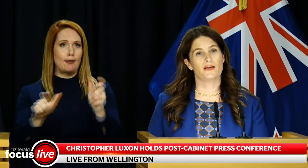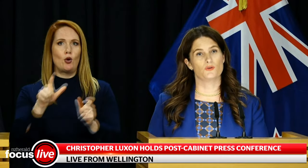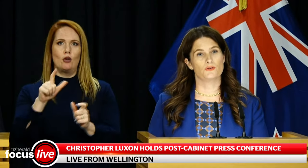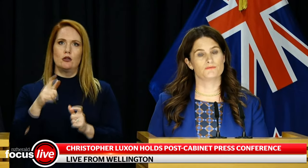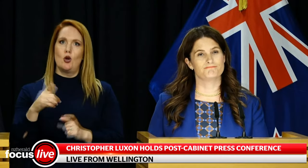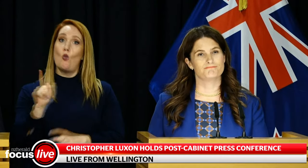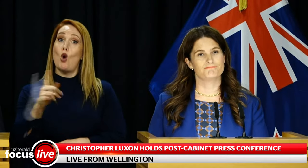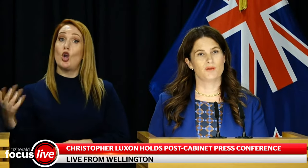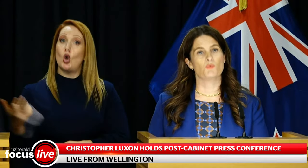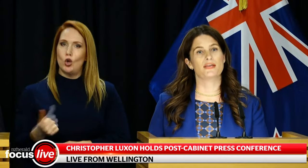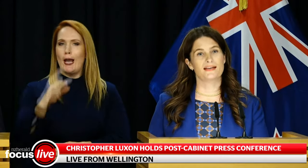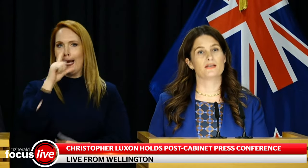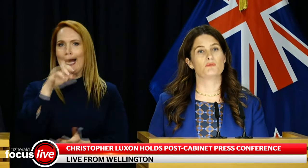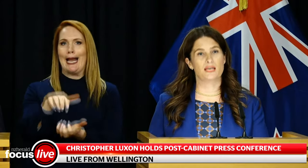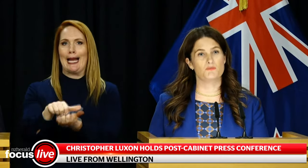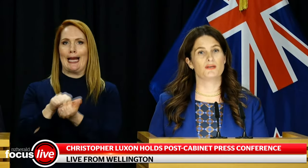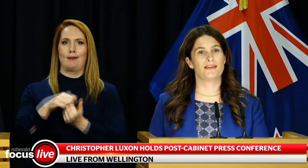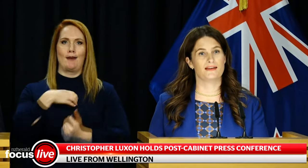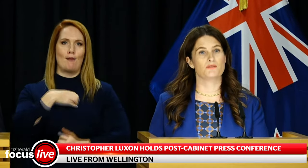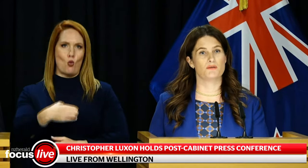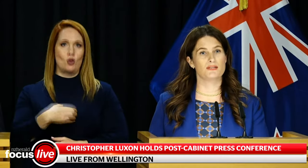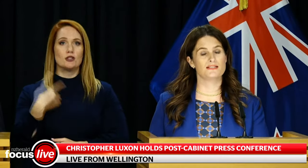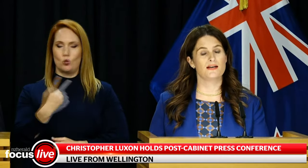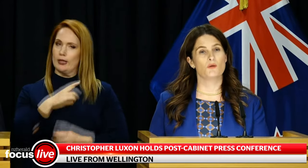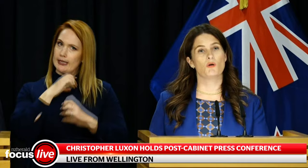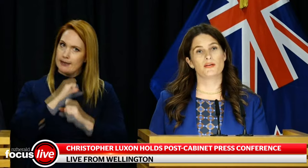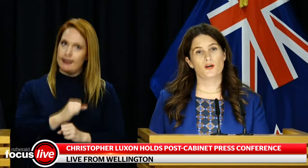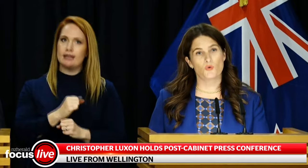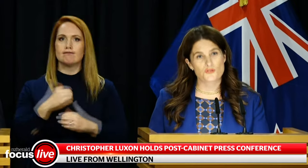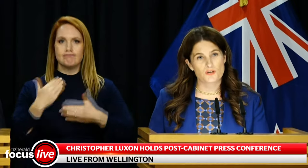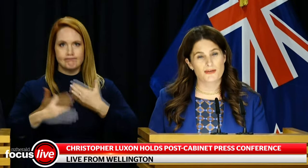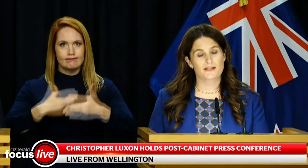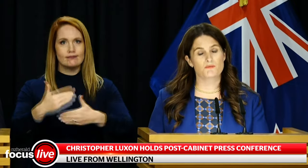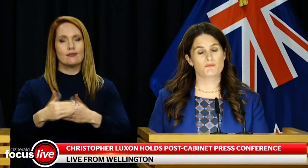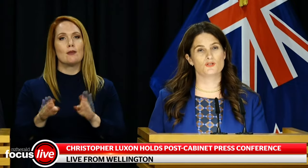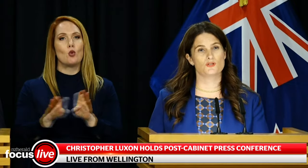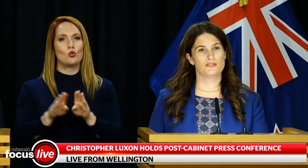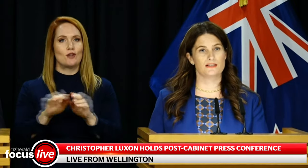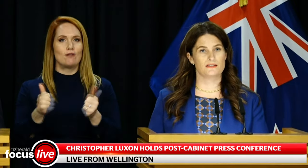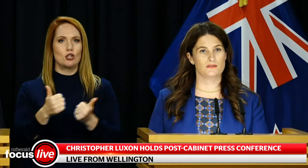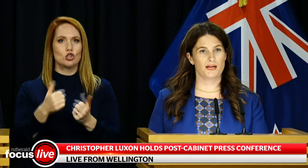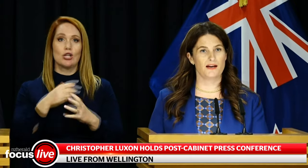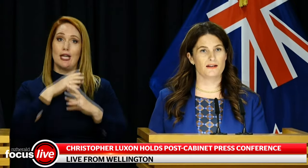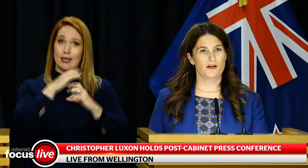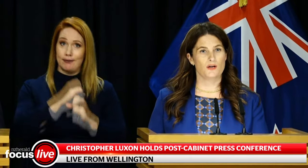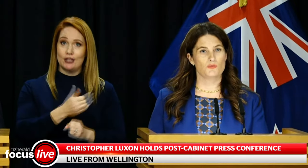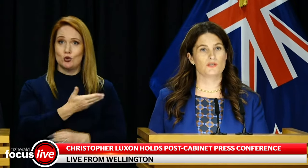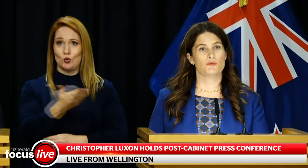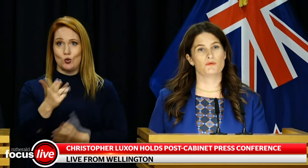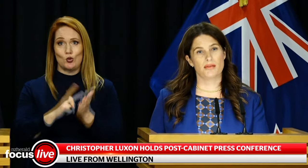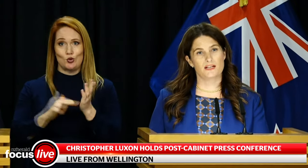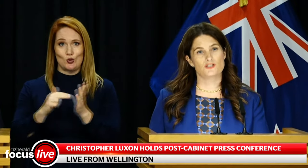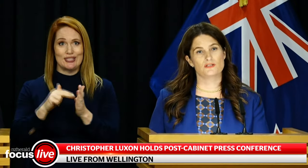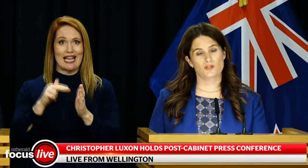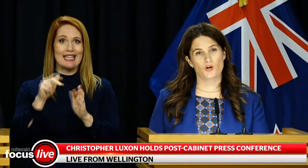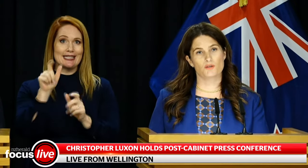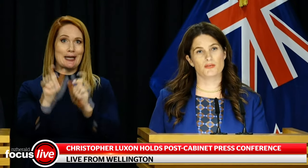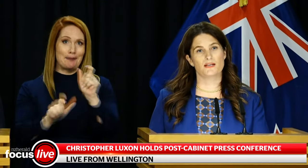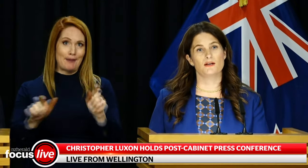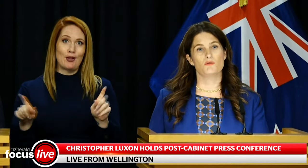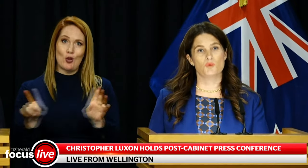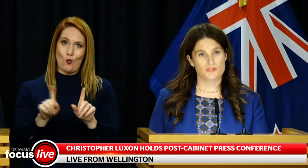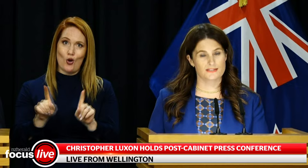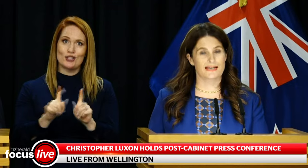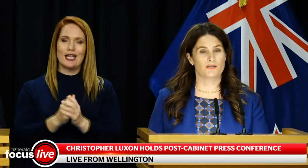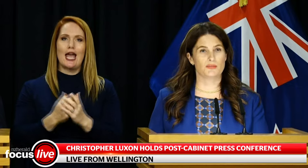of what they earn. And we are keeping that commitment. What we also made a commitment to New Zealanders about was that we would manage this